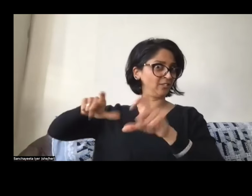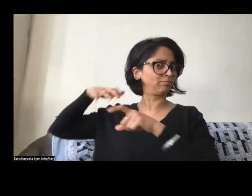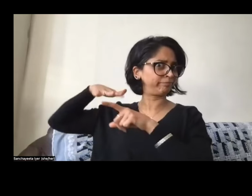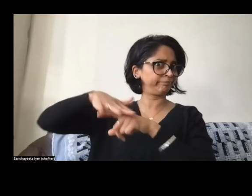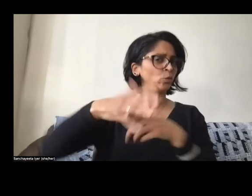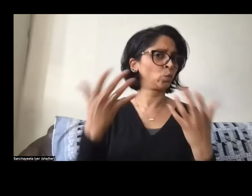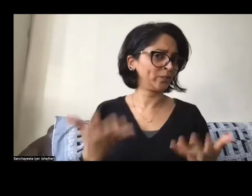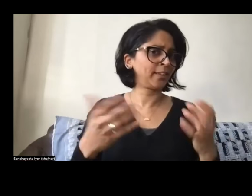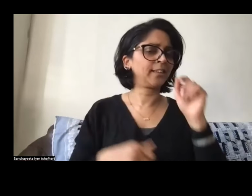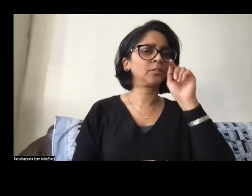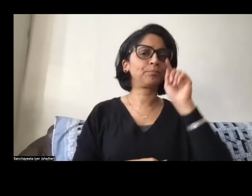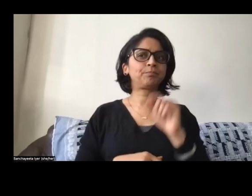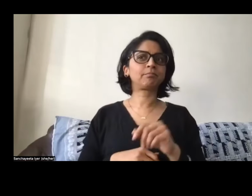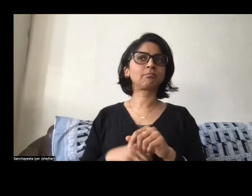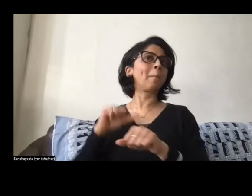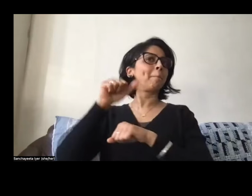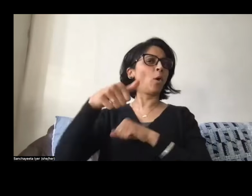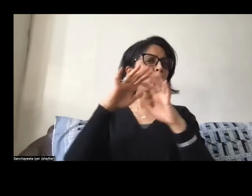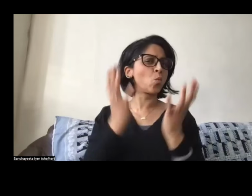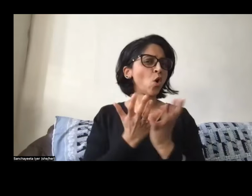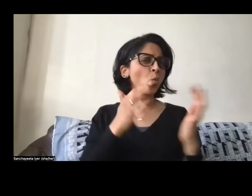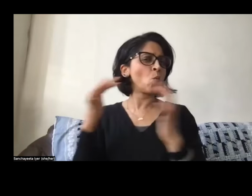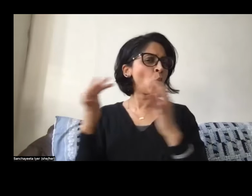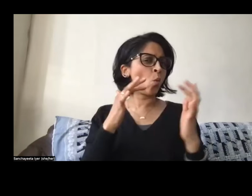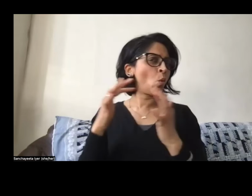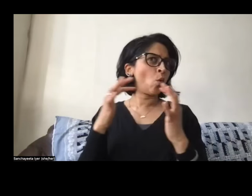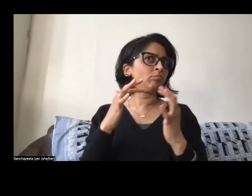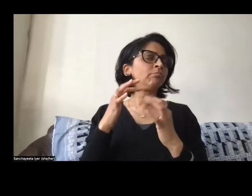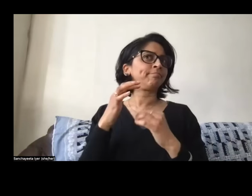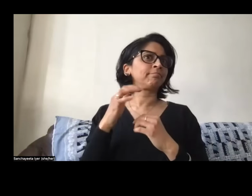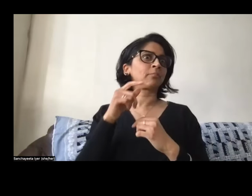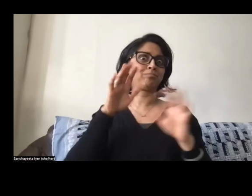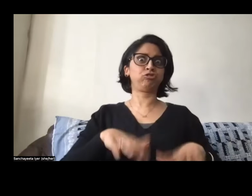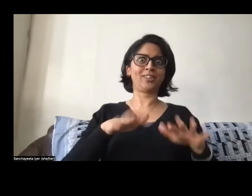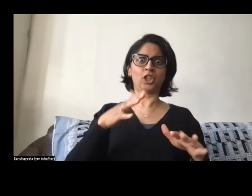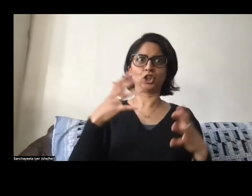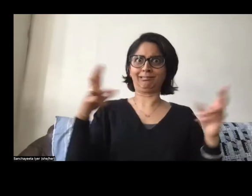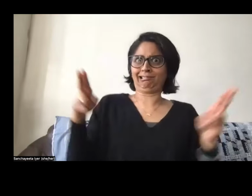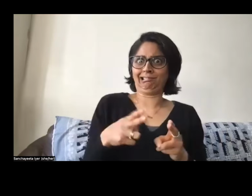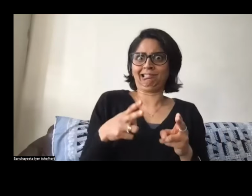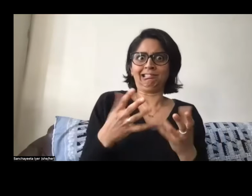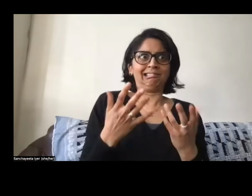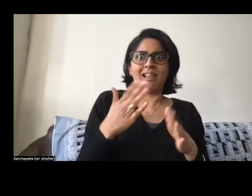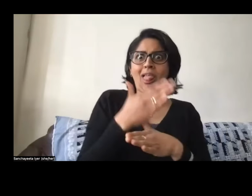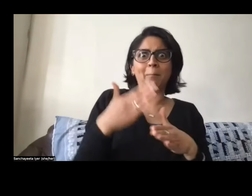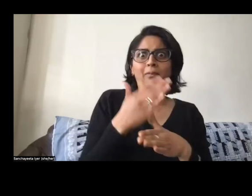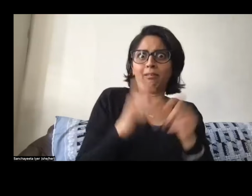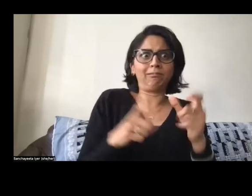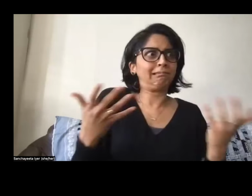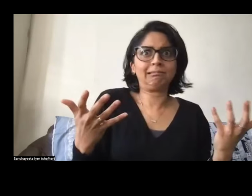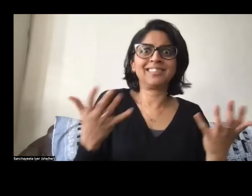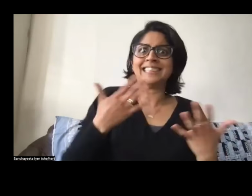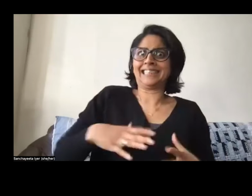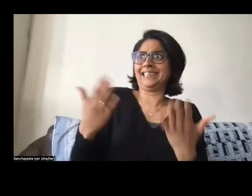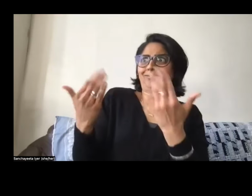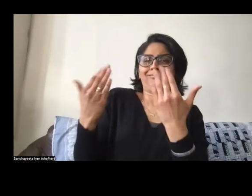of colonization, many Indian people moved to the UK. And through times of war,